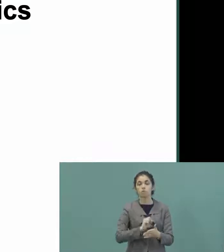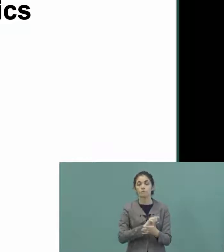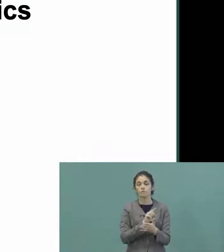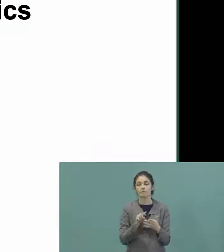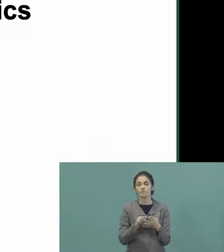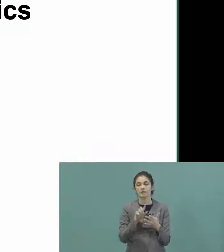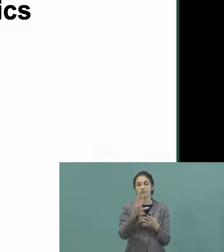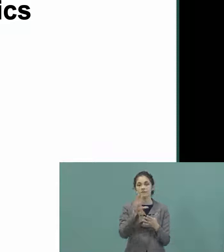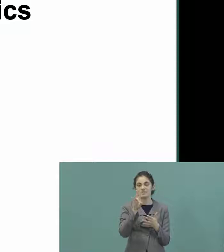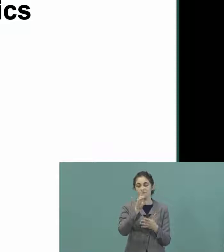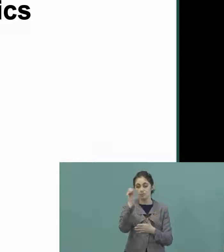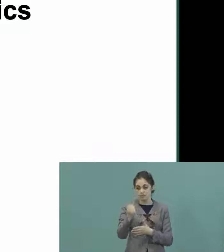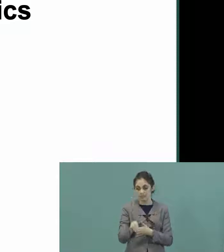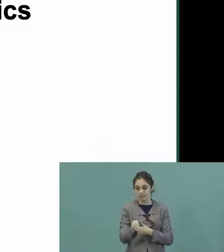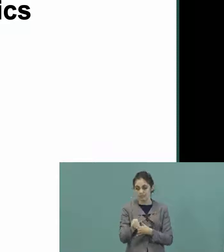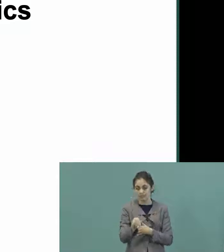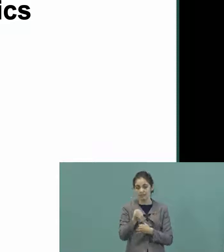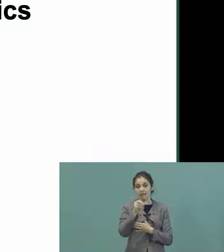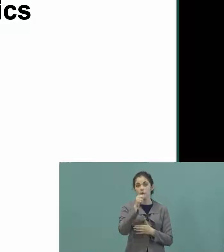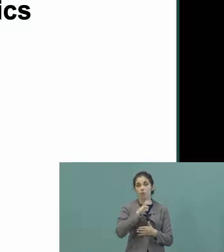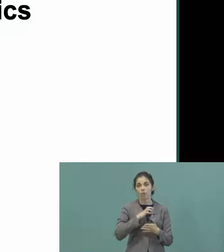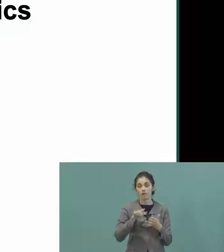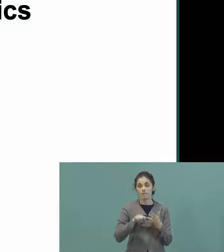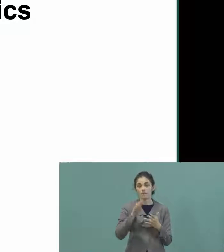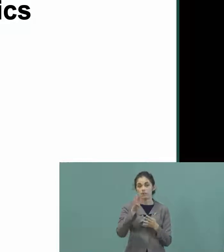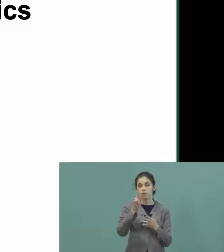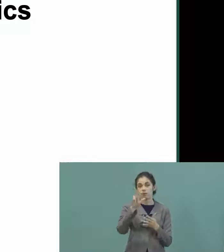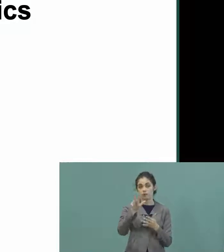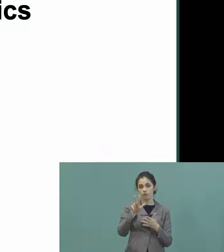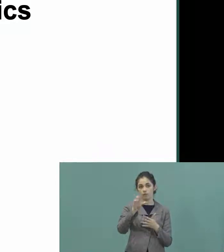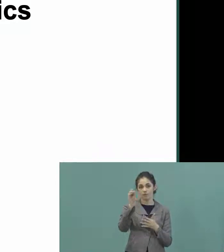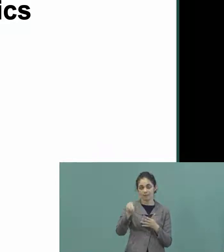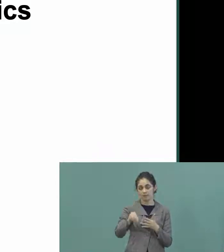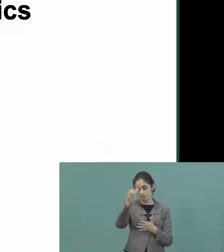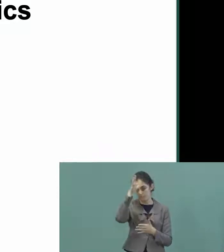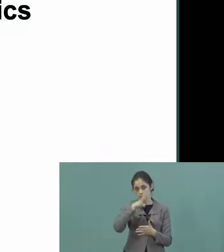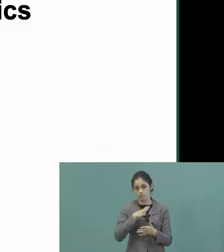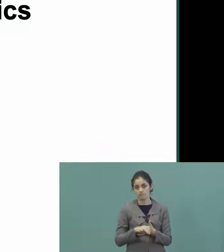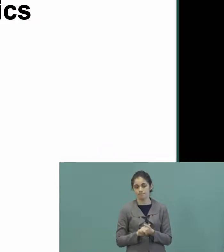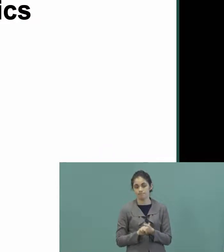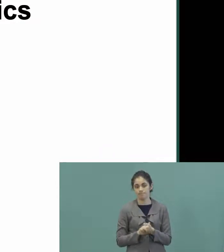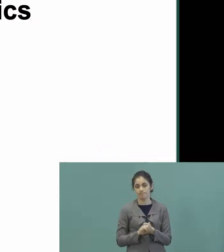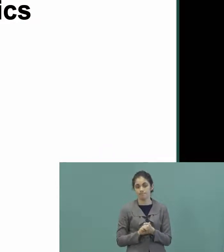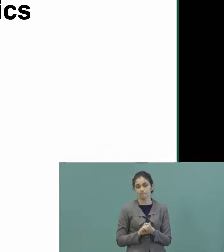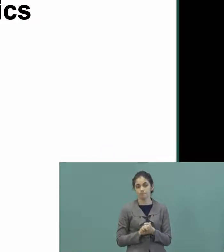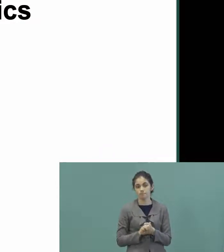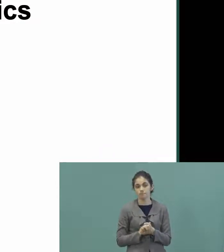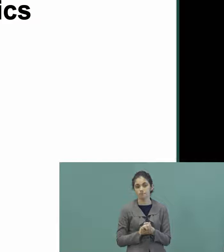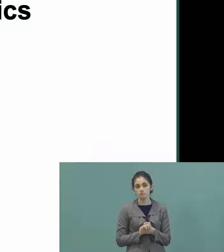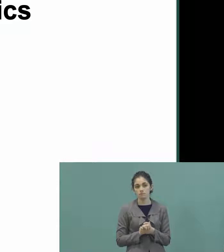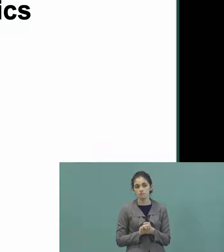and 57% of cases are female and 43% male.